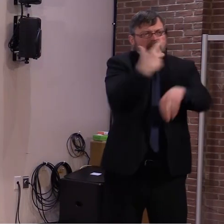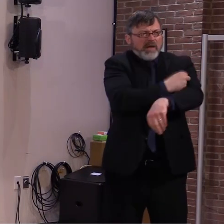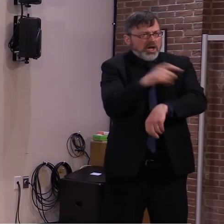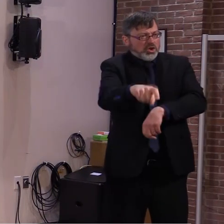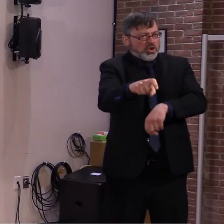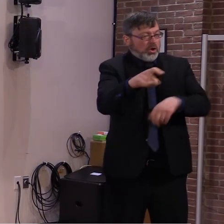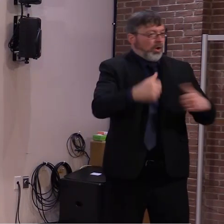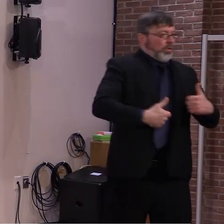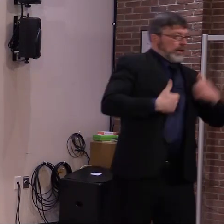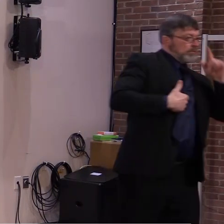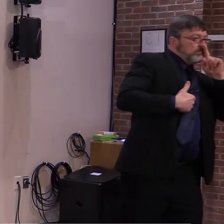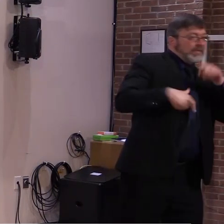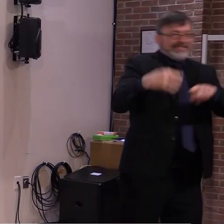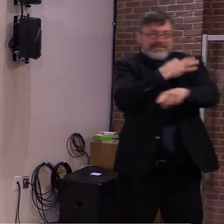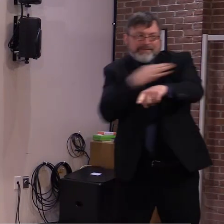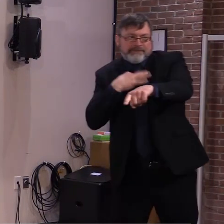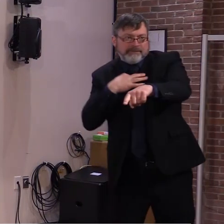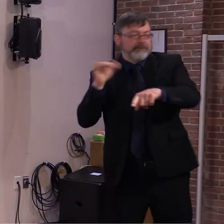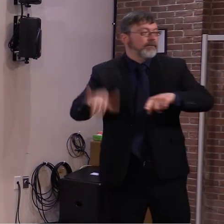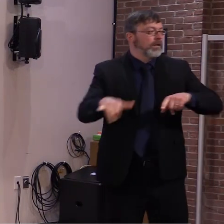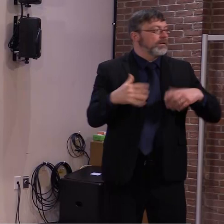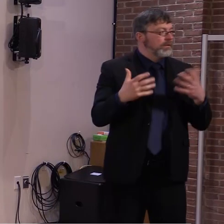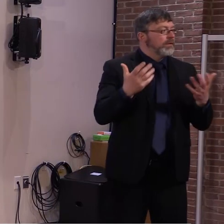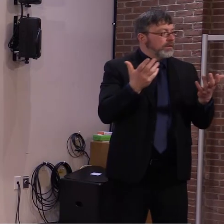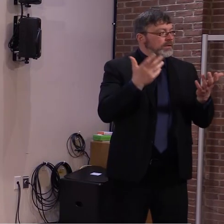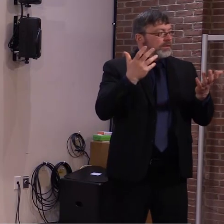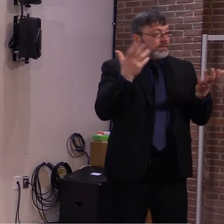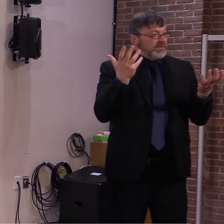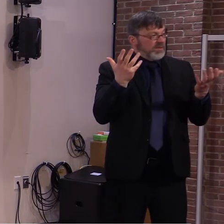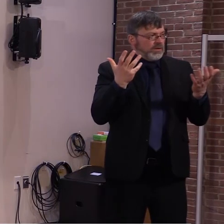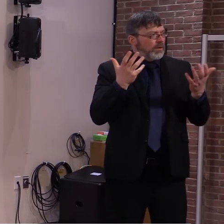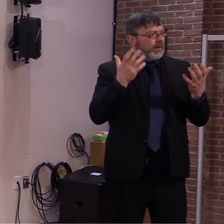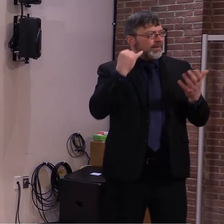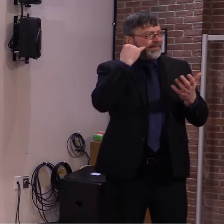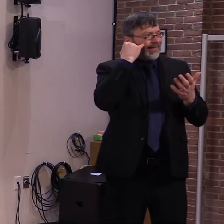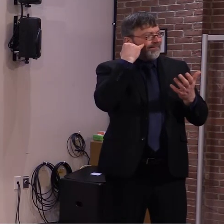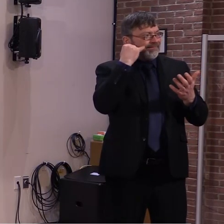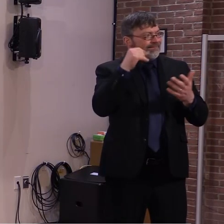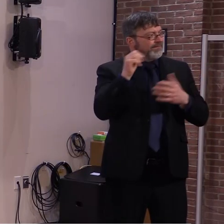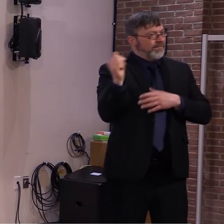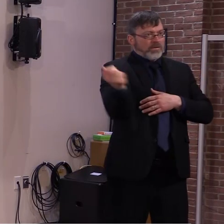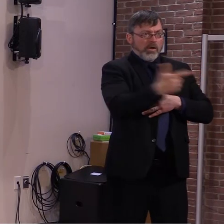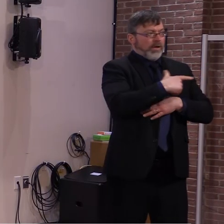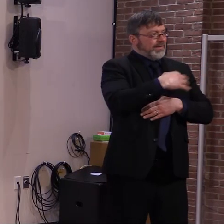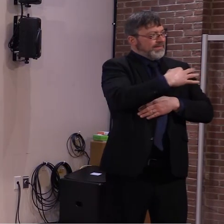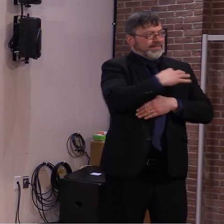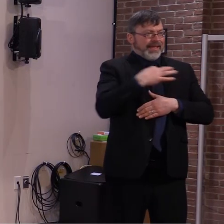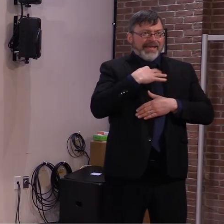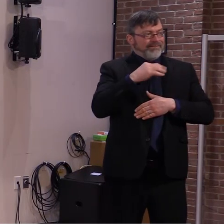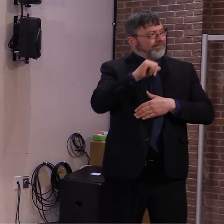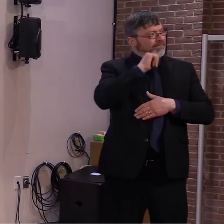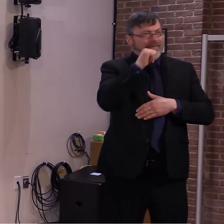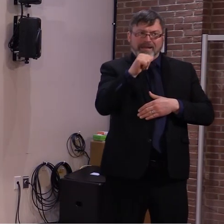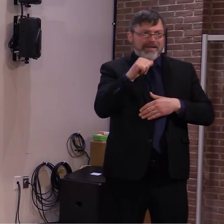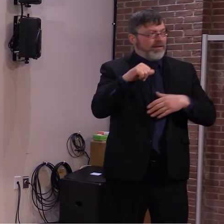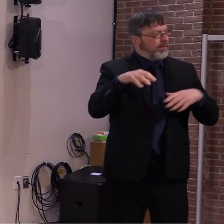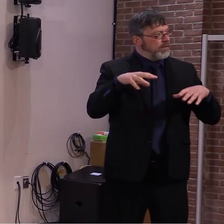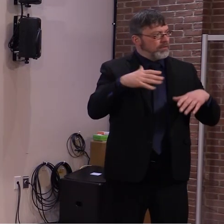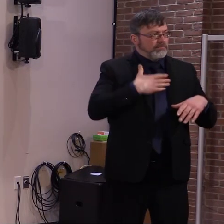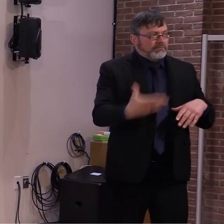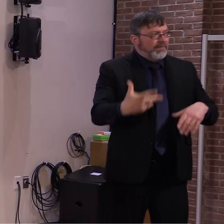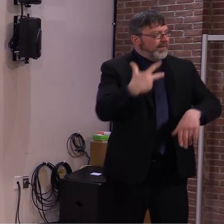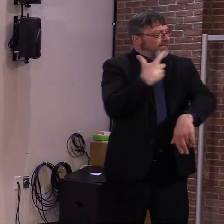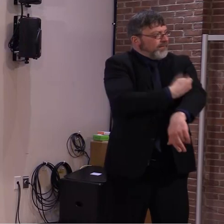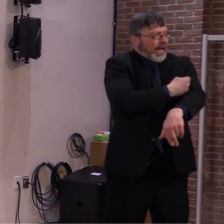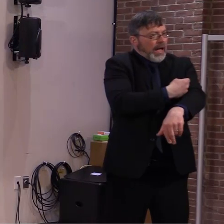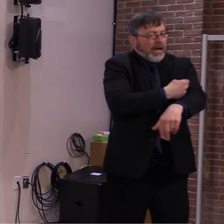positive case, visitation or quarantine restrictions may be imposed on the facility depending on the circumstances of